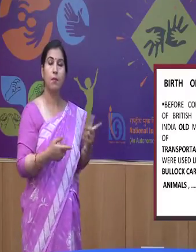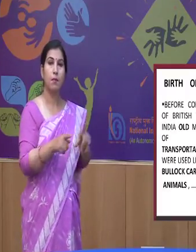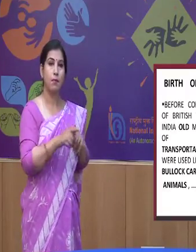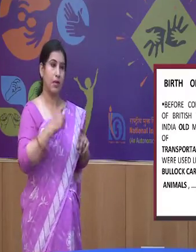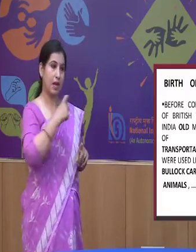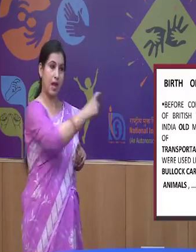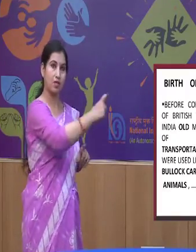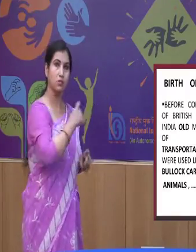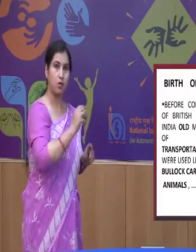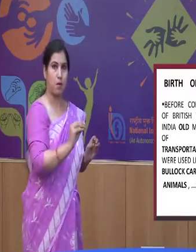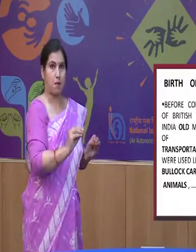of transportation.